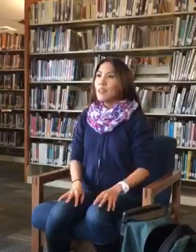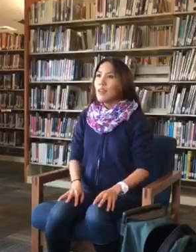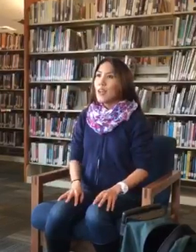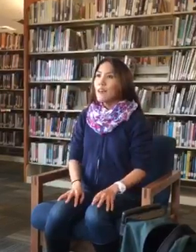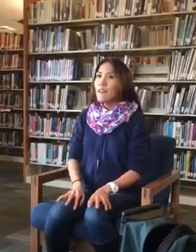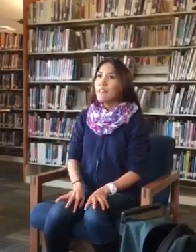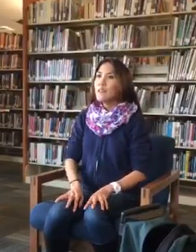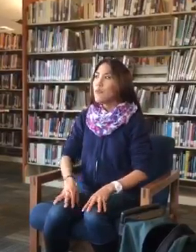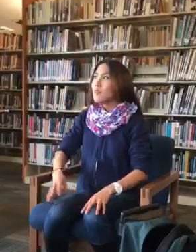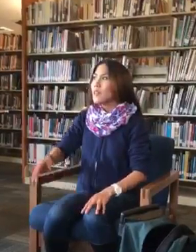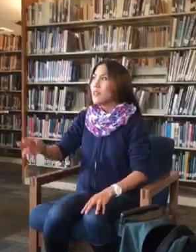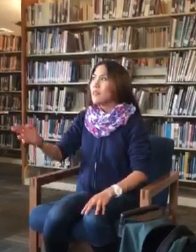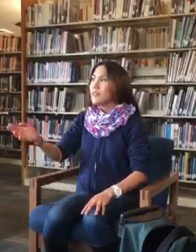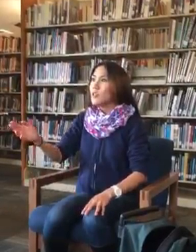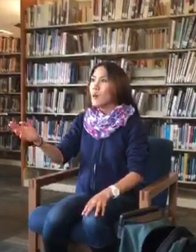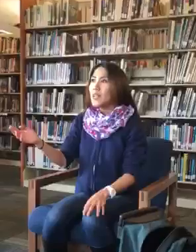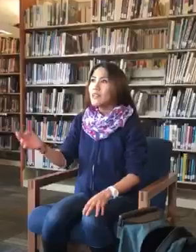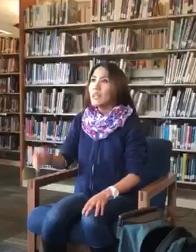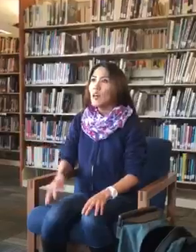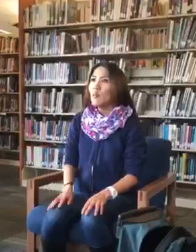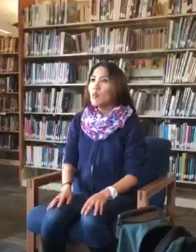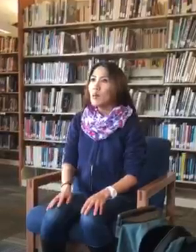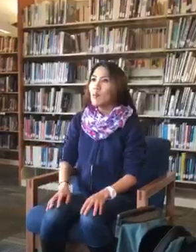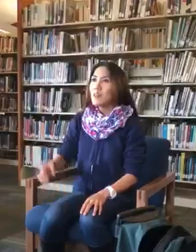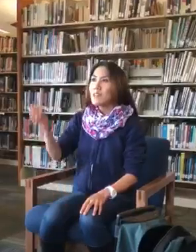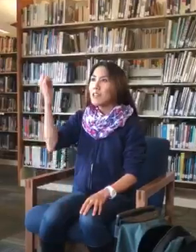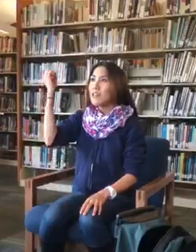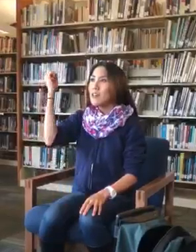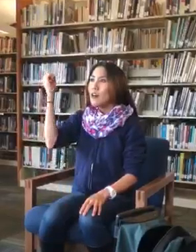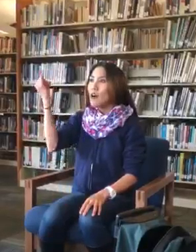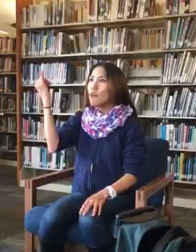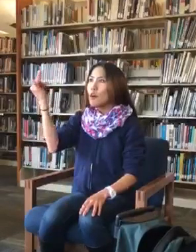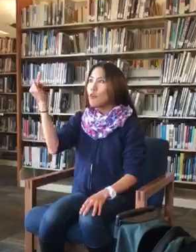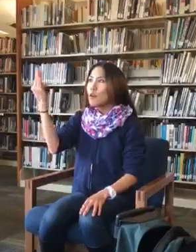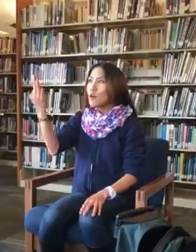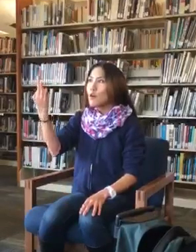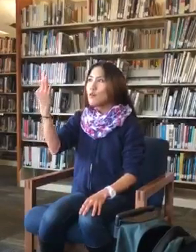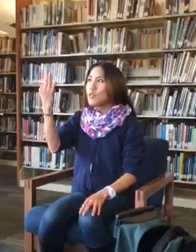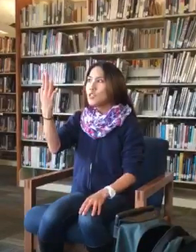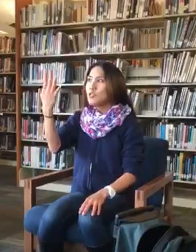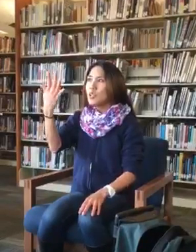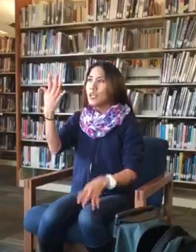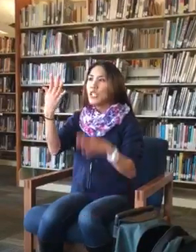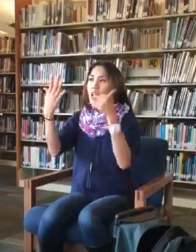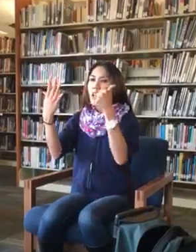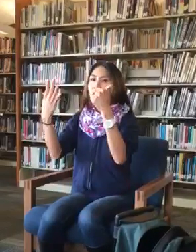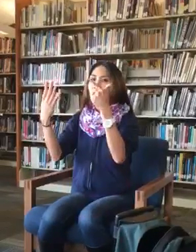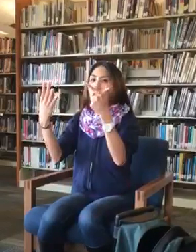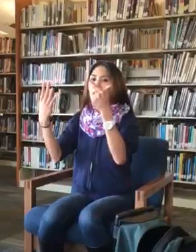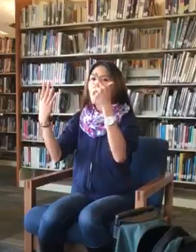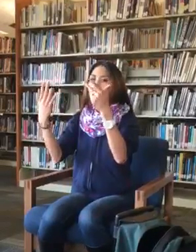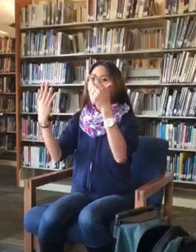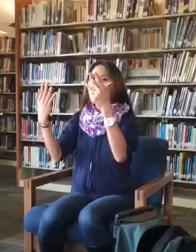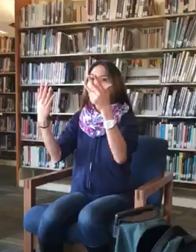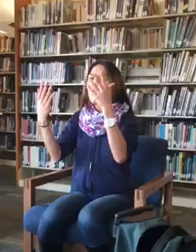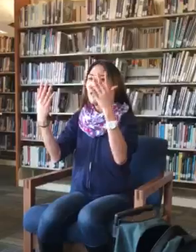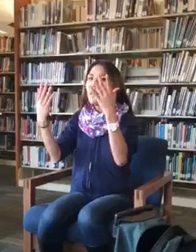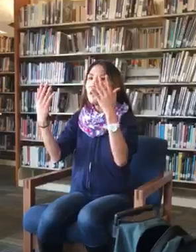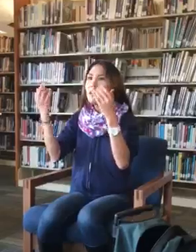there you have it. Some of the mnemonics that help me remember is the O, to touch and feel very good velvet,